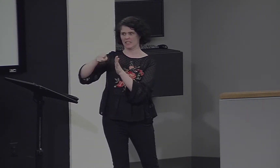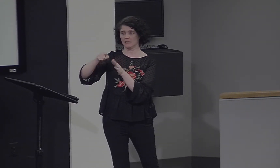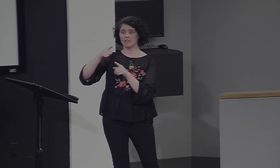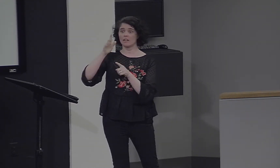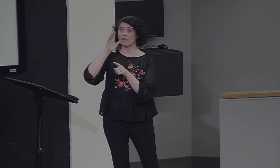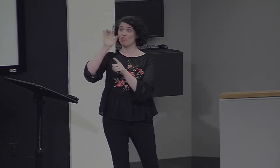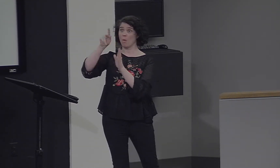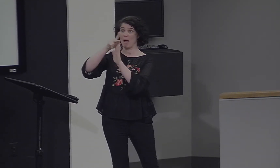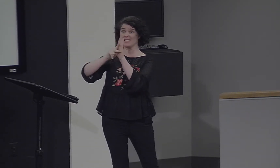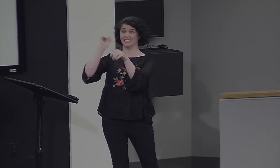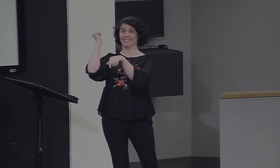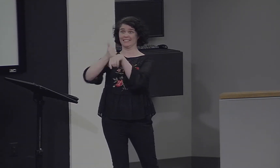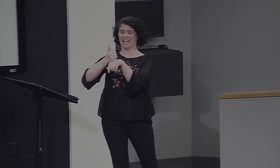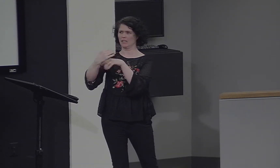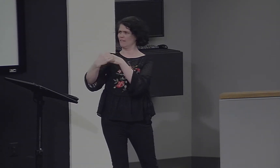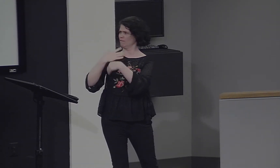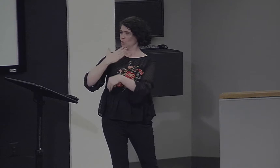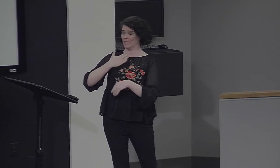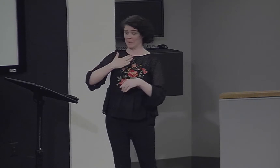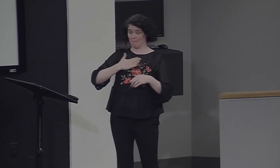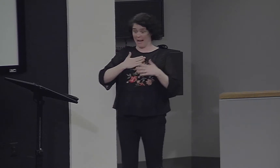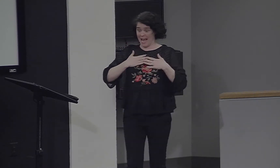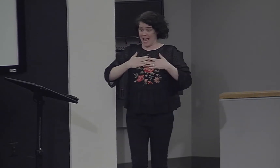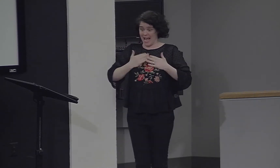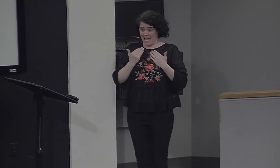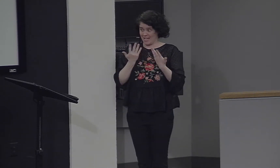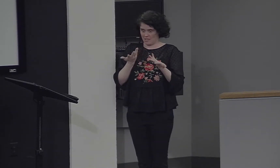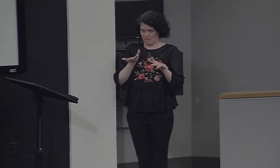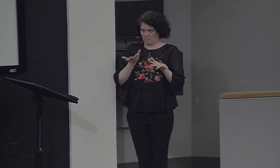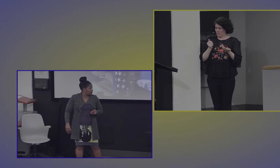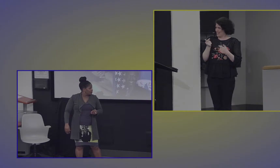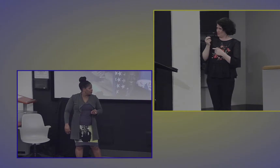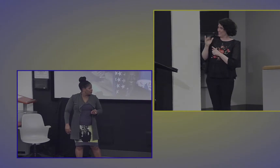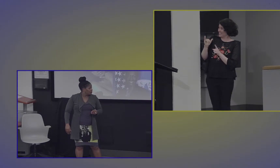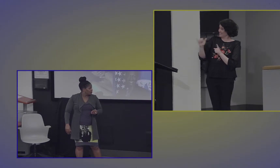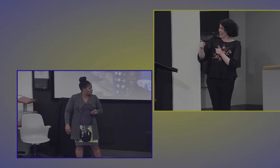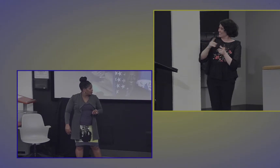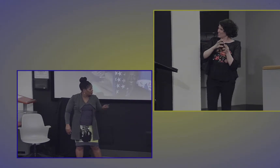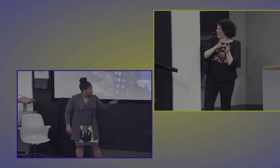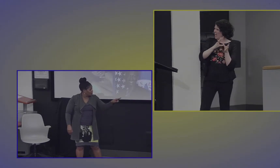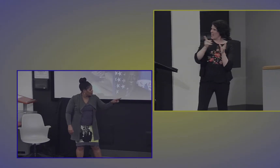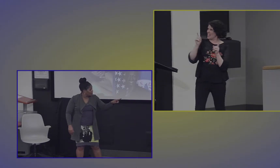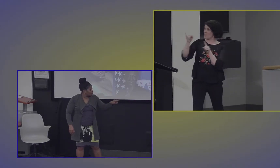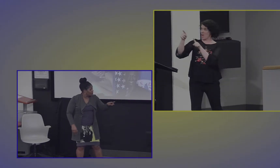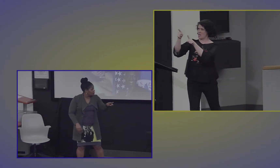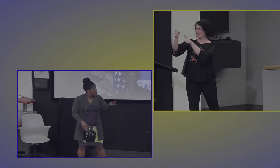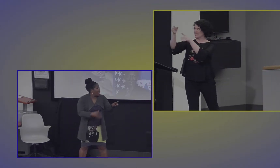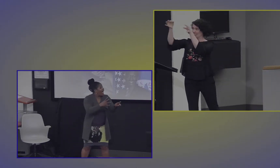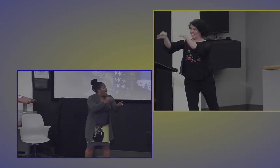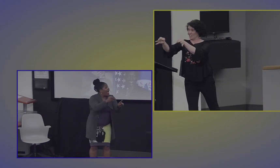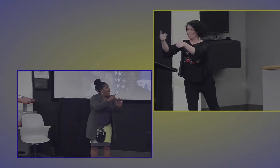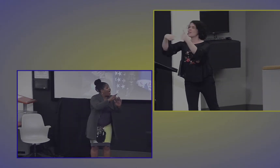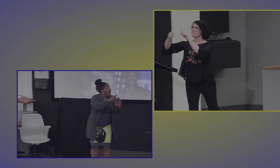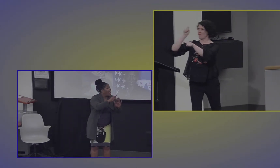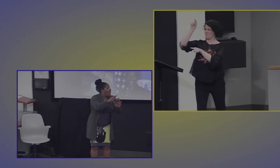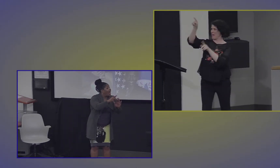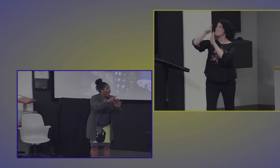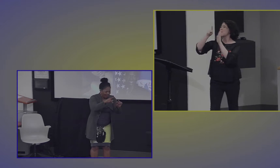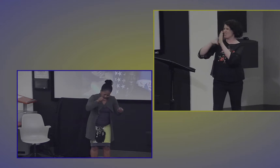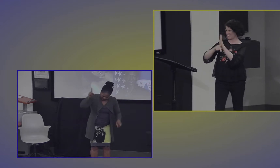are looking at policies. Because of course the policies that are established impact an individual's agency.